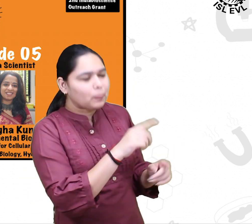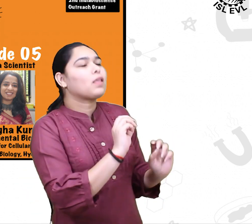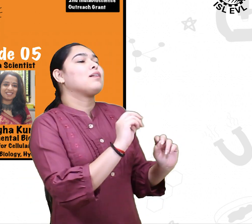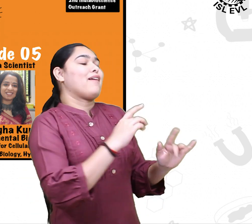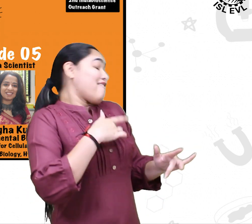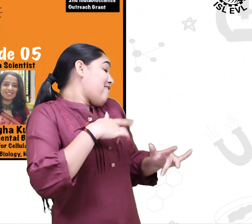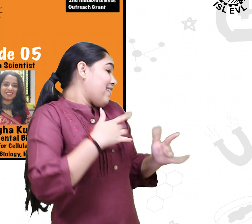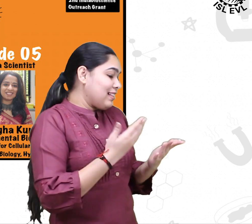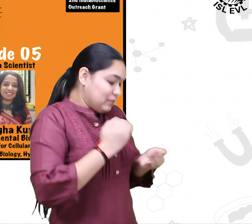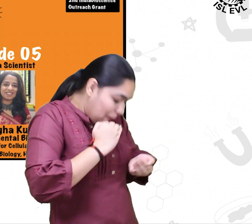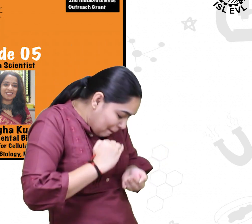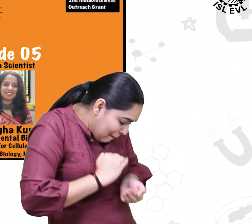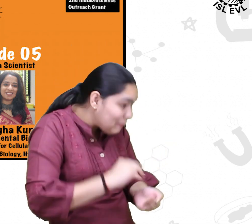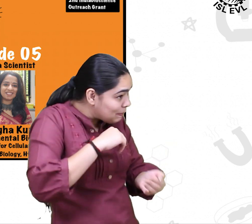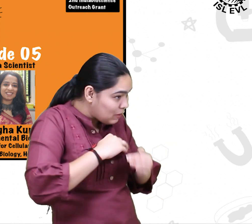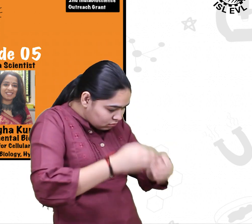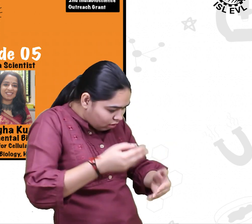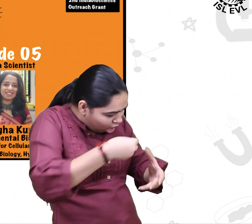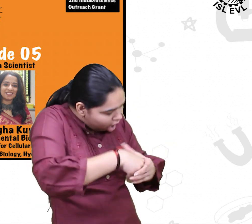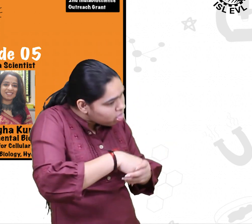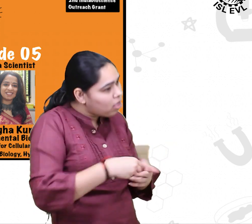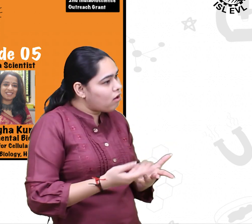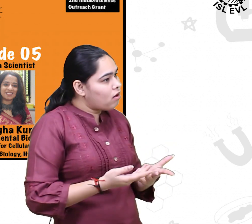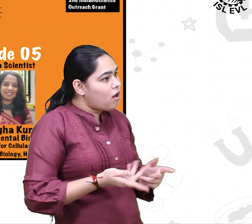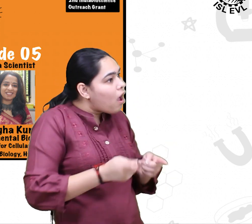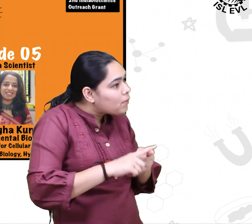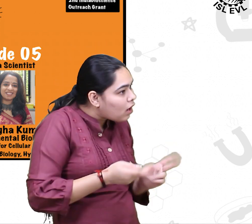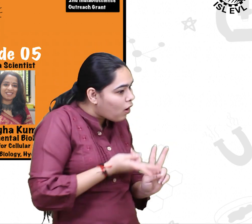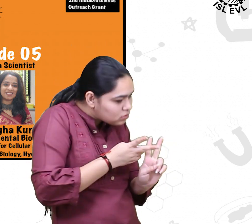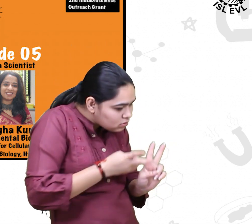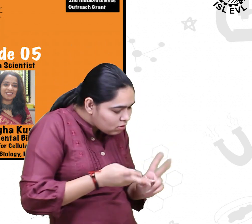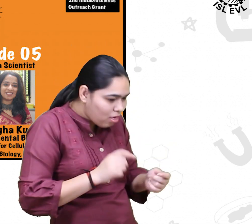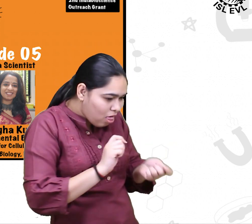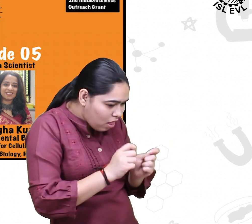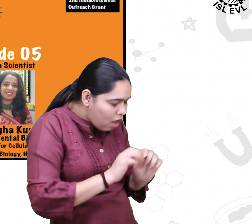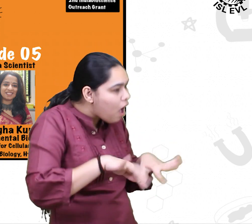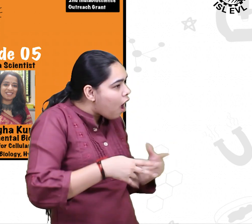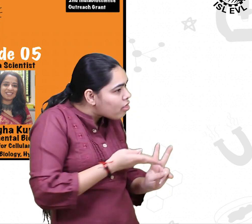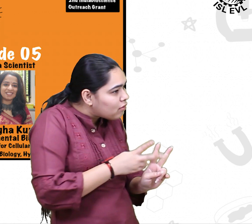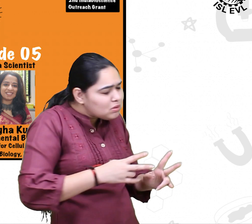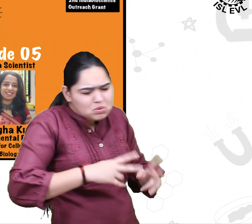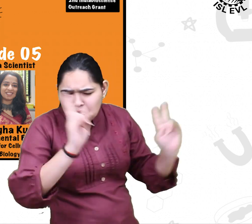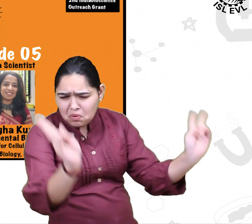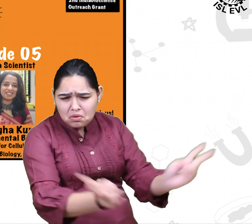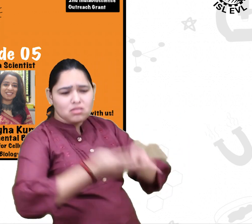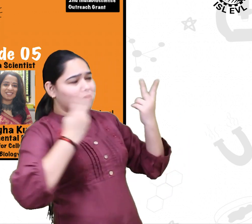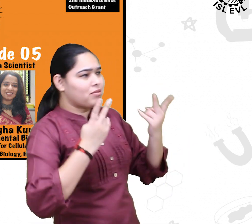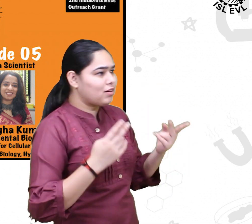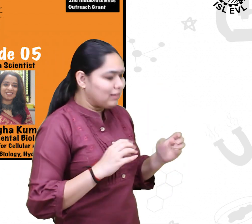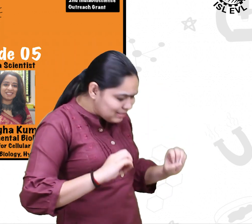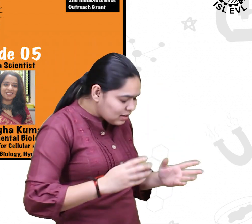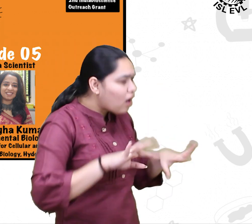biological entities which are so dynamic and they change constantly, right? It starts with one fertilized